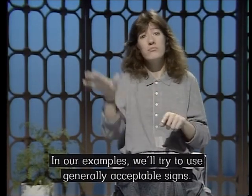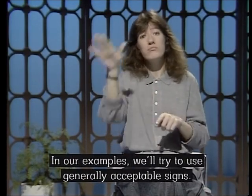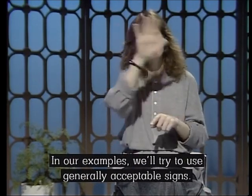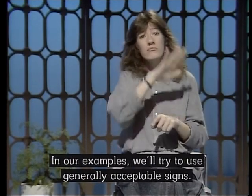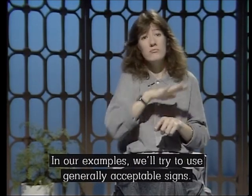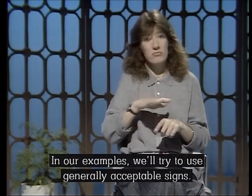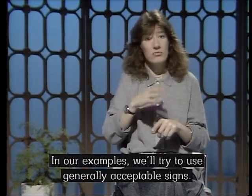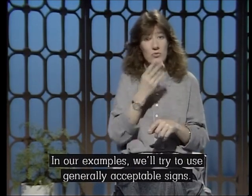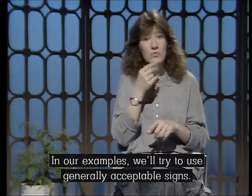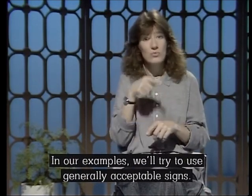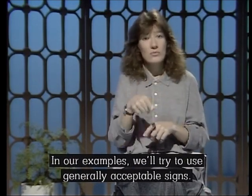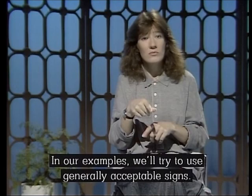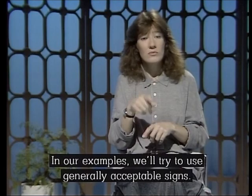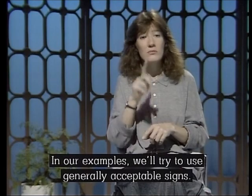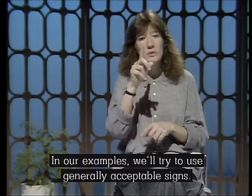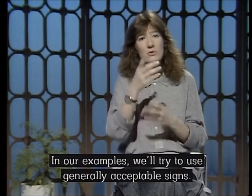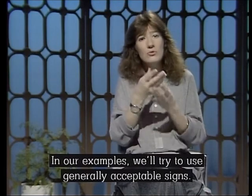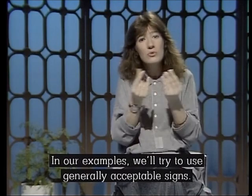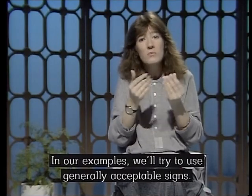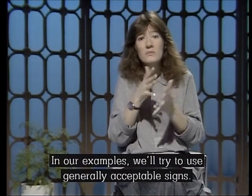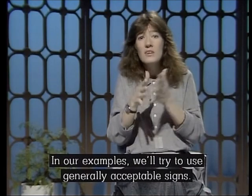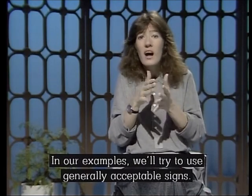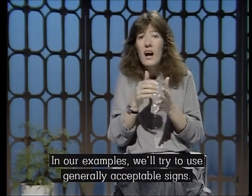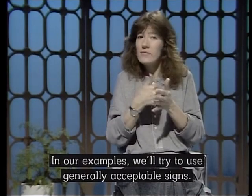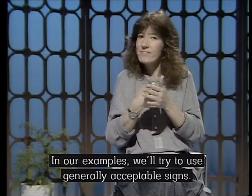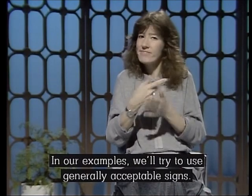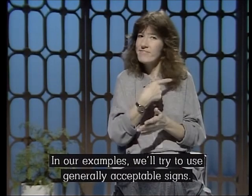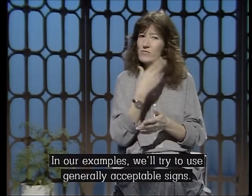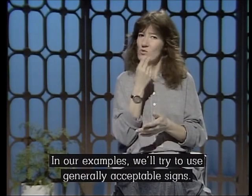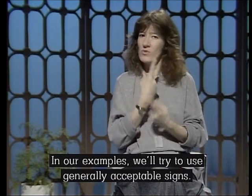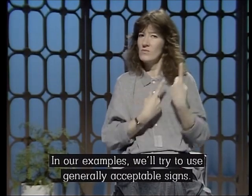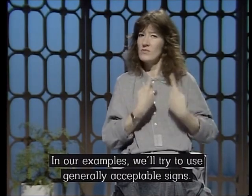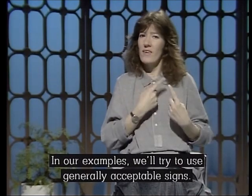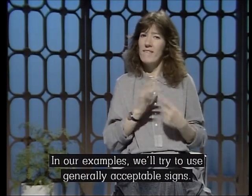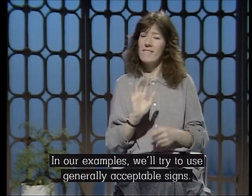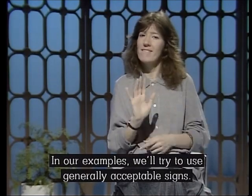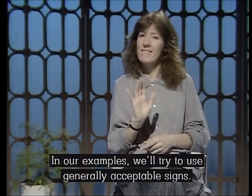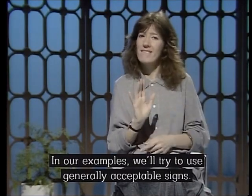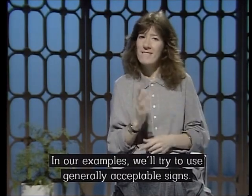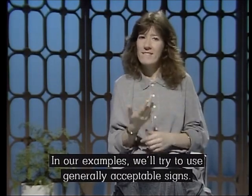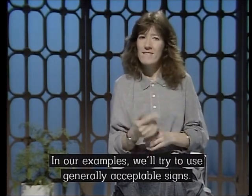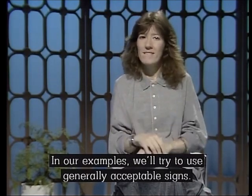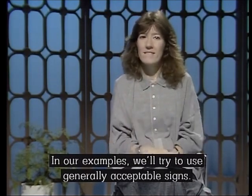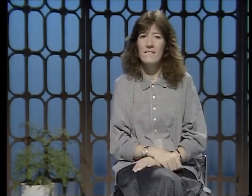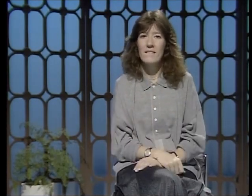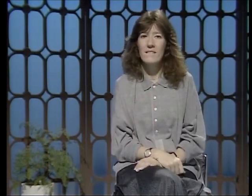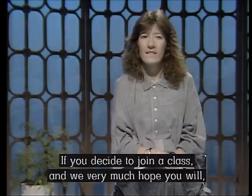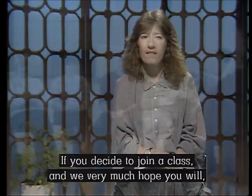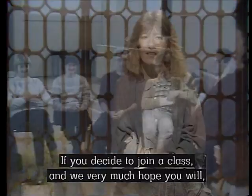we're using signs which are generally acceptable. In some cases, these are not the signs we normally use ourselves.